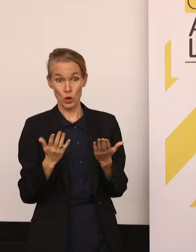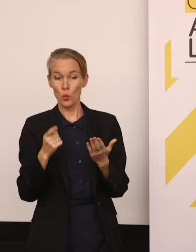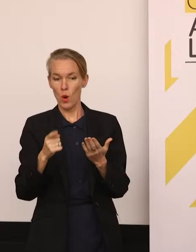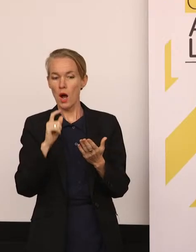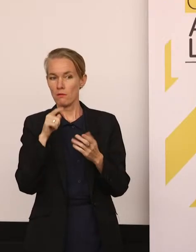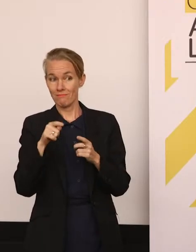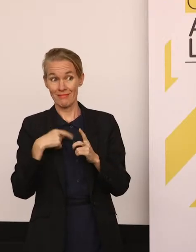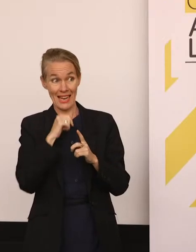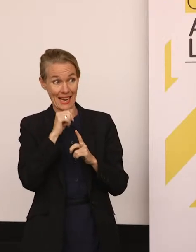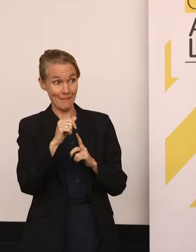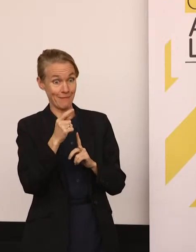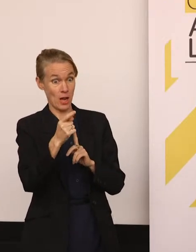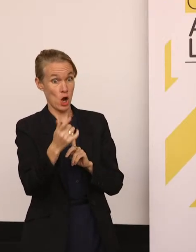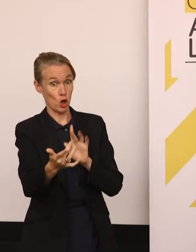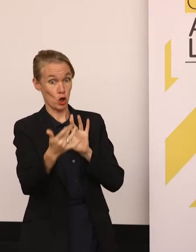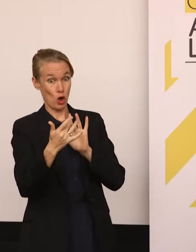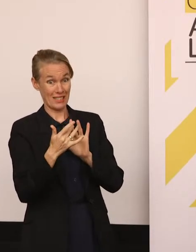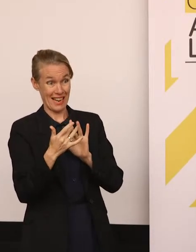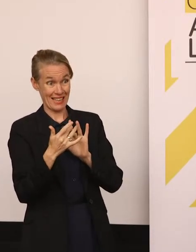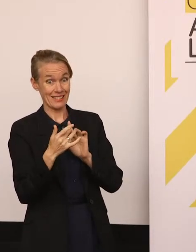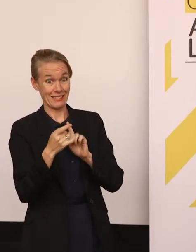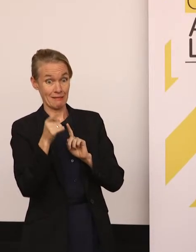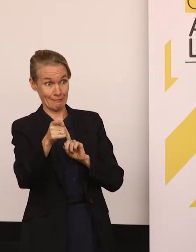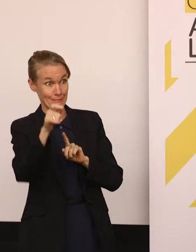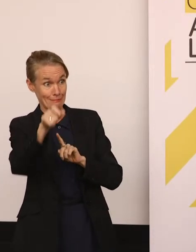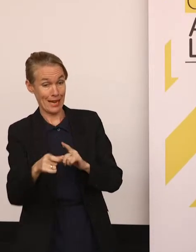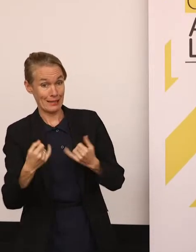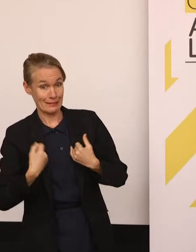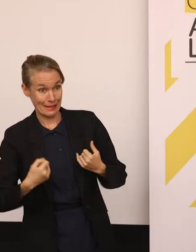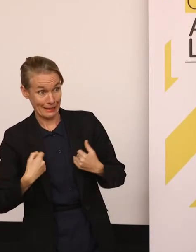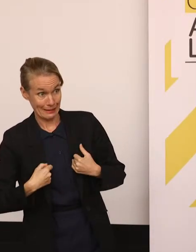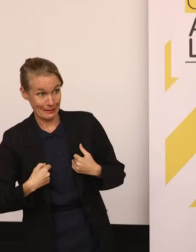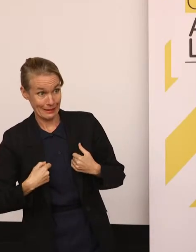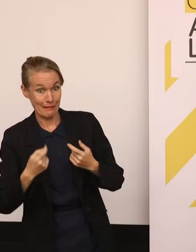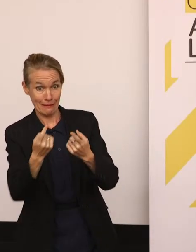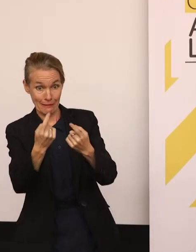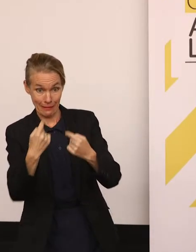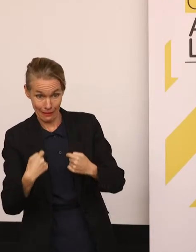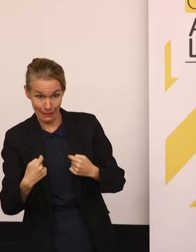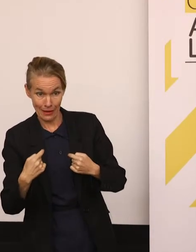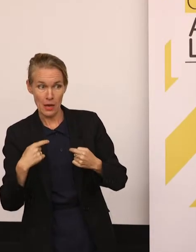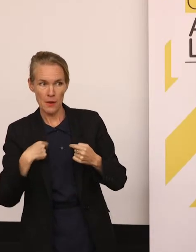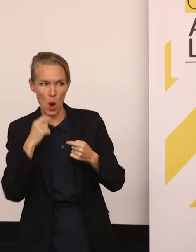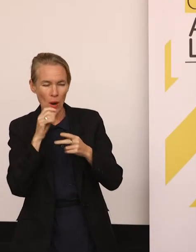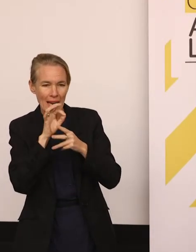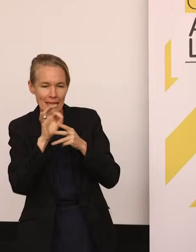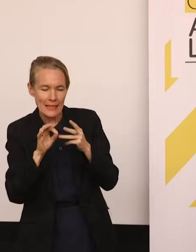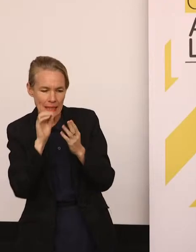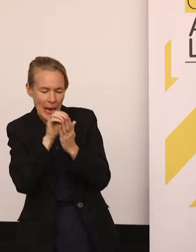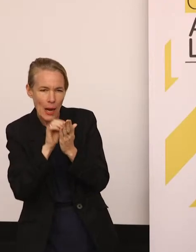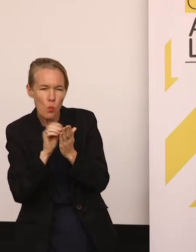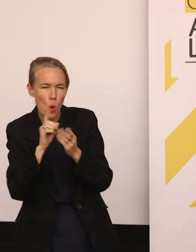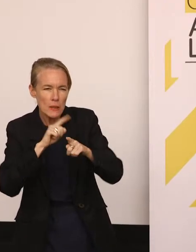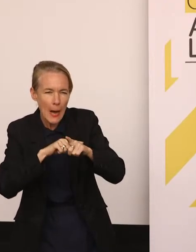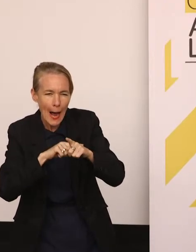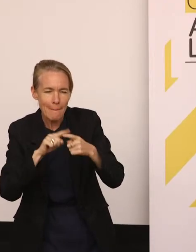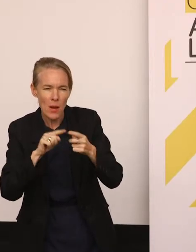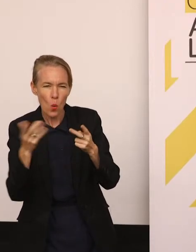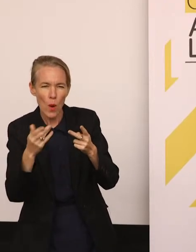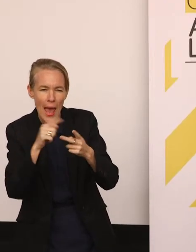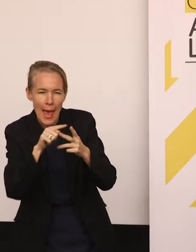such and such a date I was at Word of Mouth Cafe, and then we can publicise that, and we can tell the cafe, it can put